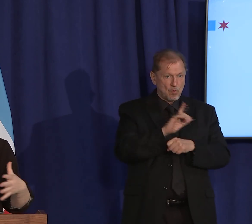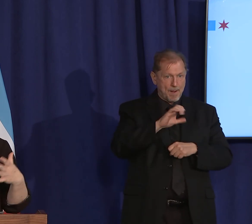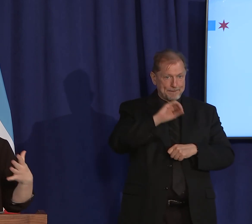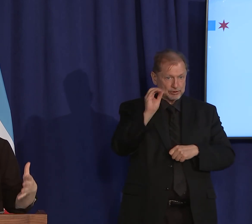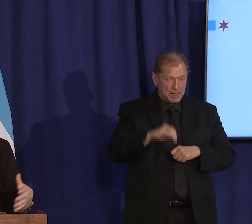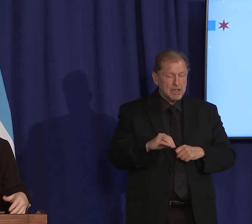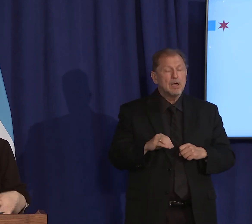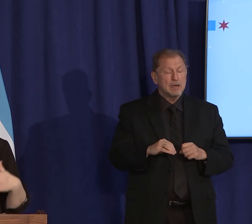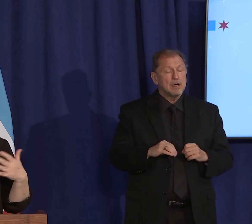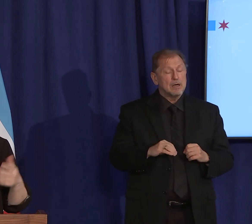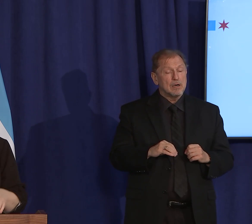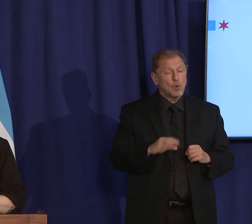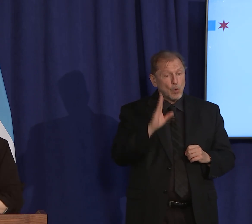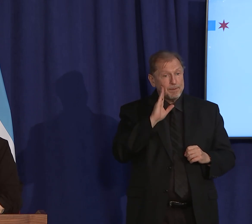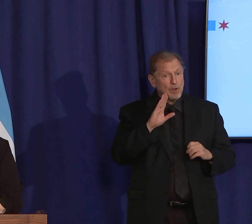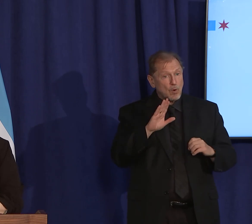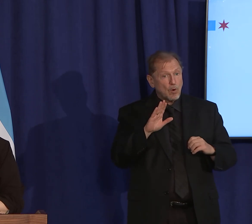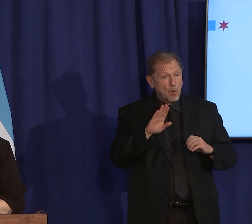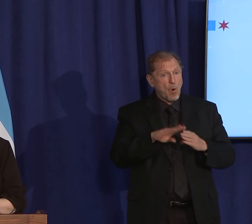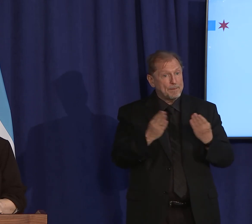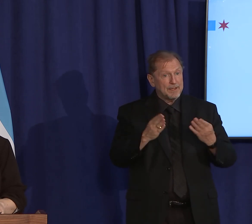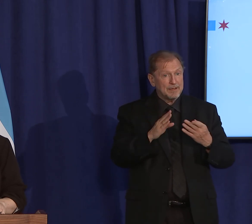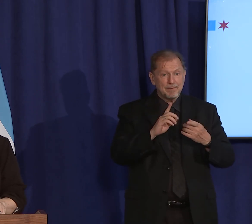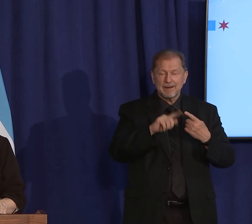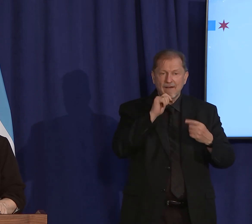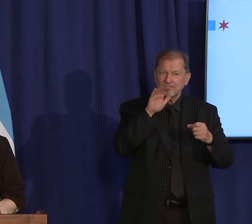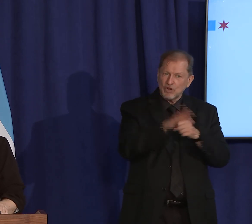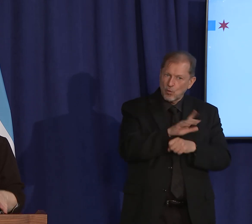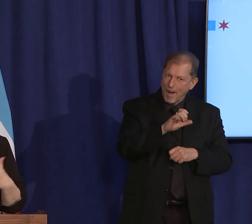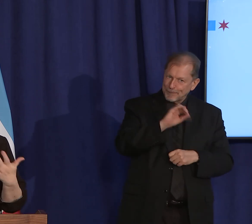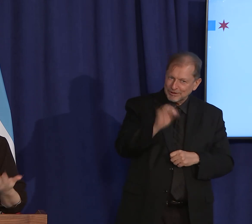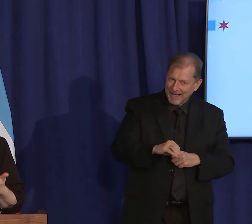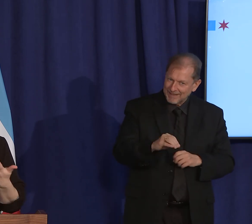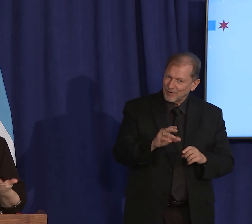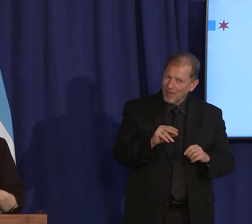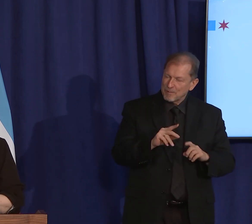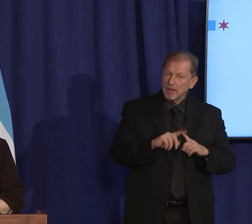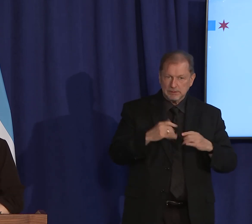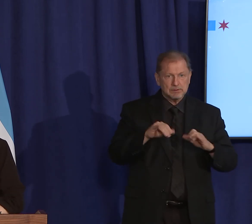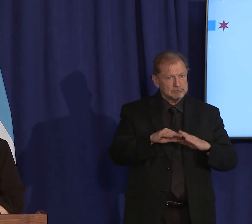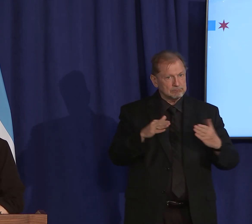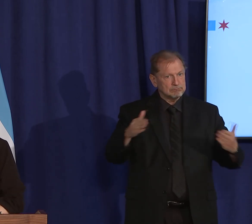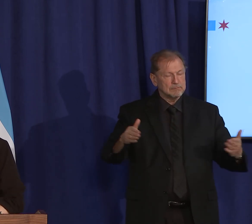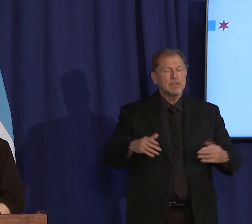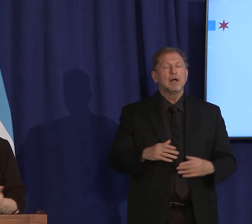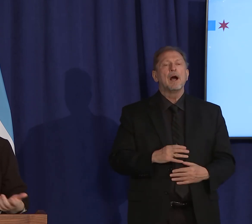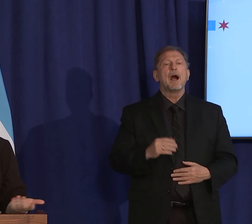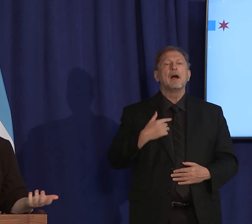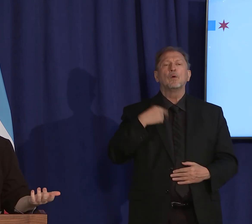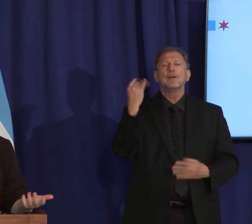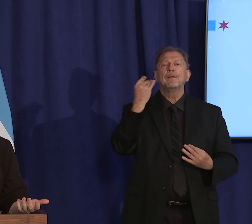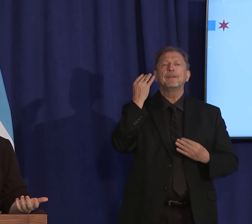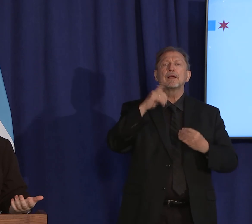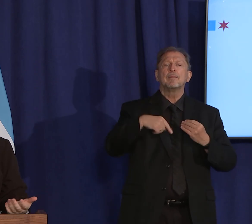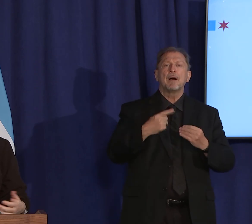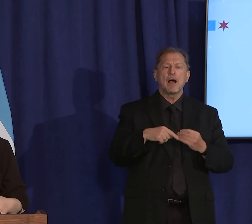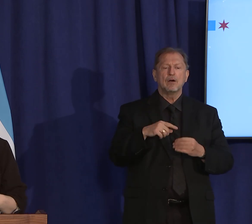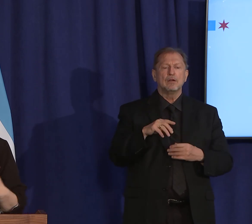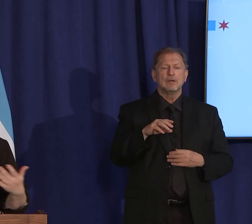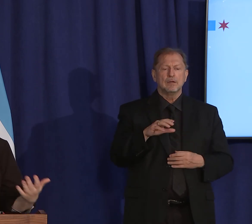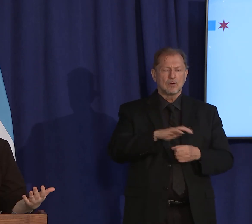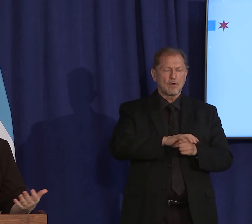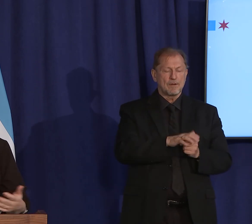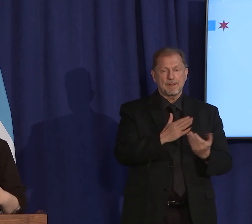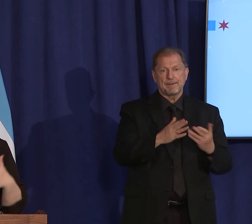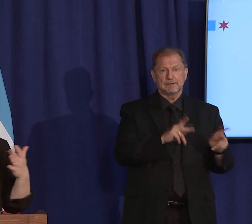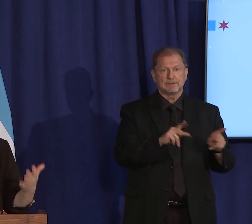more open is my expectation. But by later in the year, if COVID is more, you know, if we think of it more like we think about the flu, frankly, right? Like